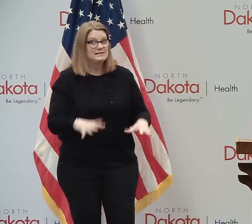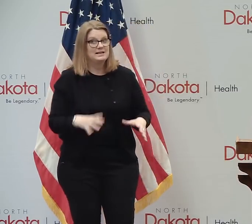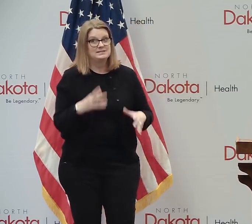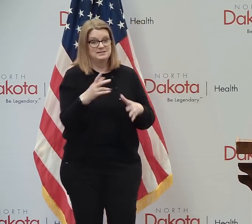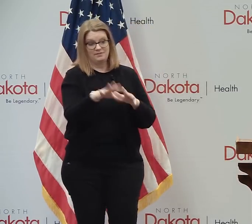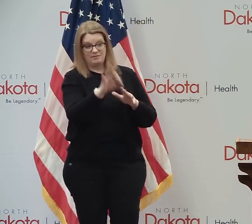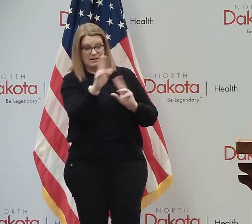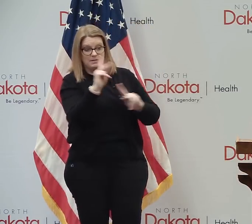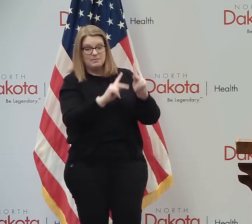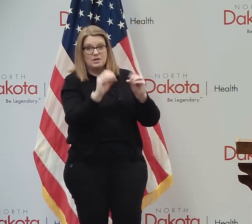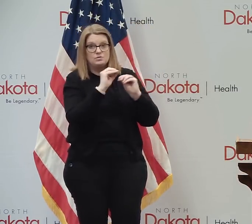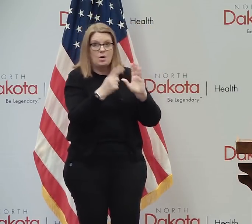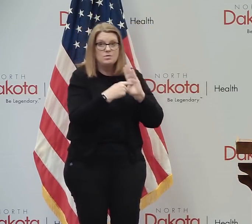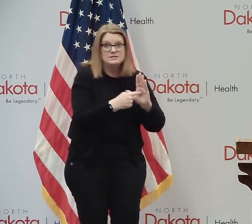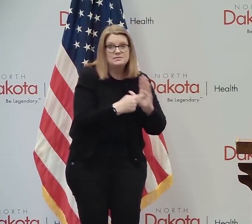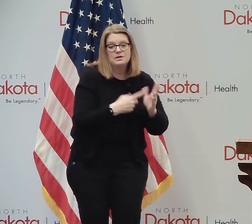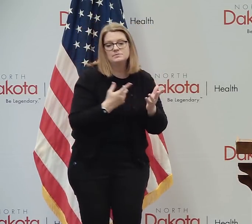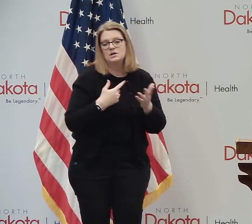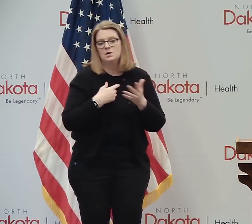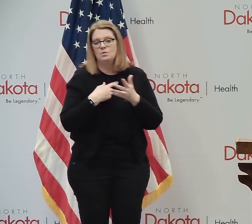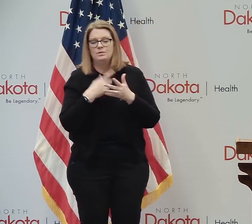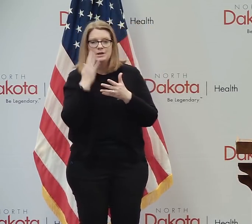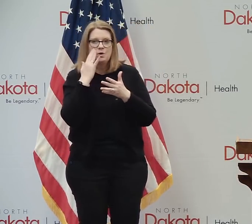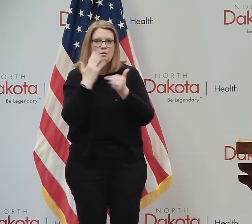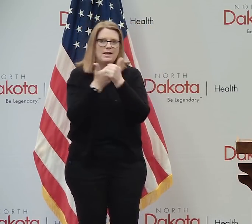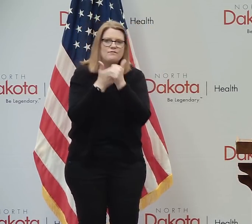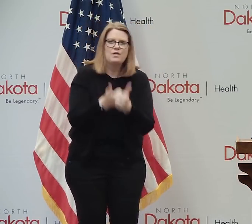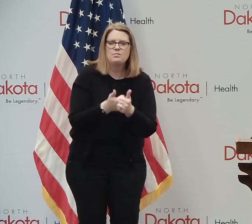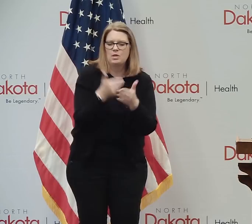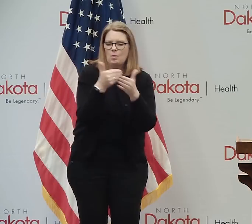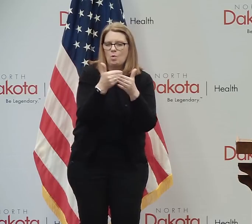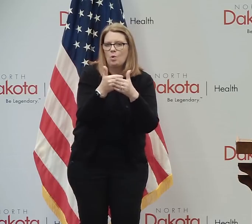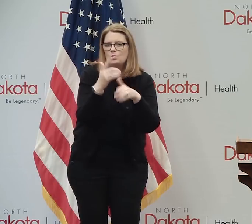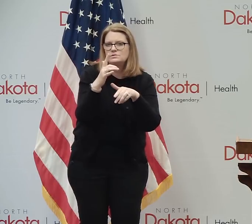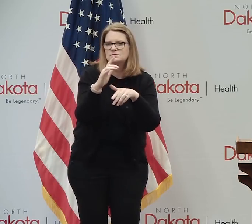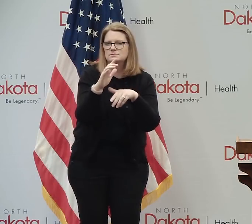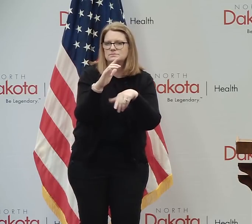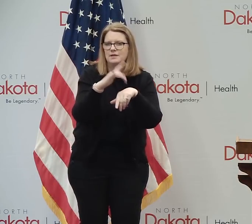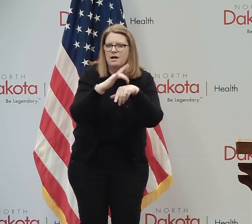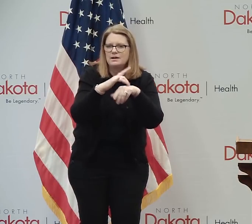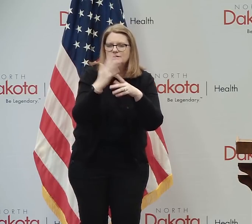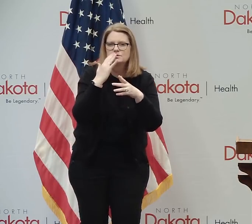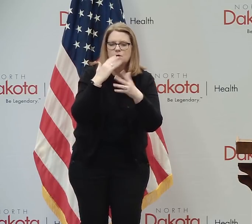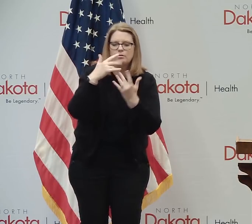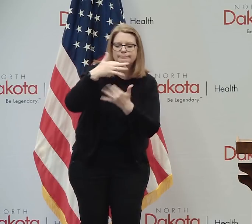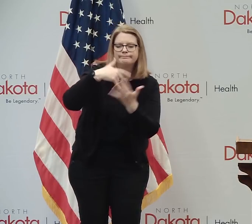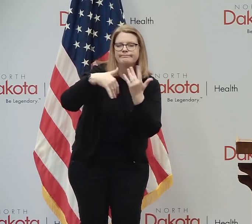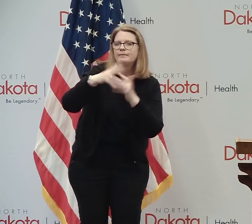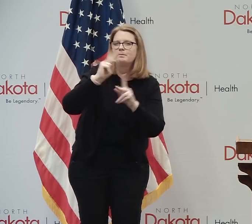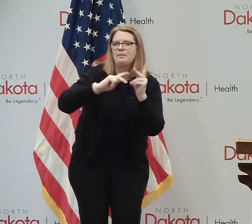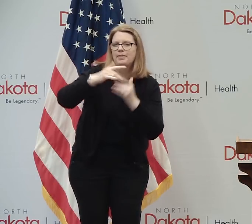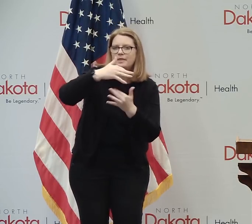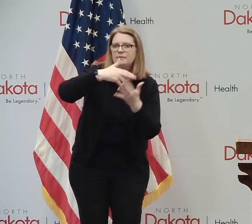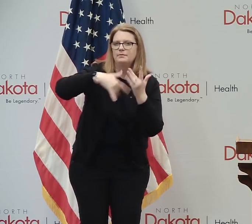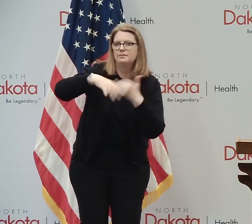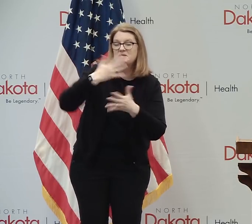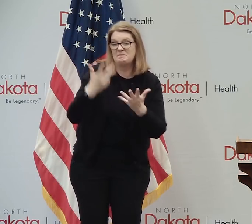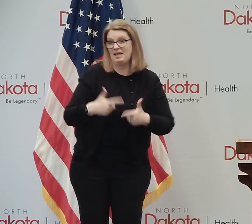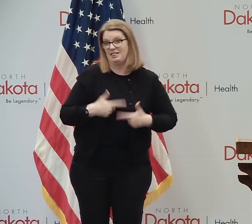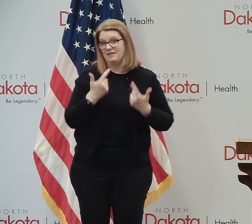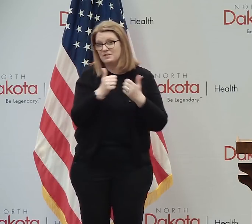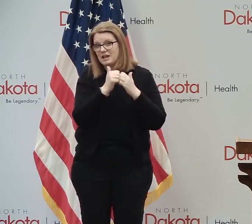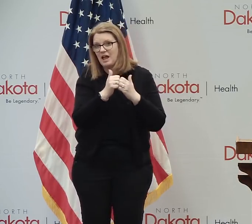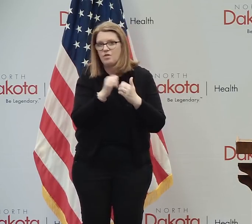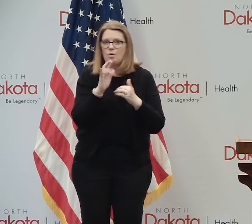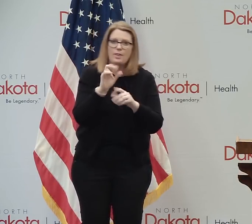trace their close contacts, which might be people that are in the same household or people that they work with, depending on the work